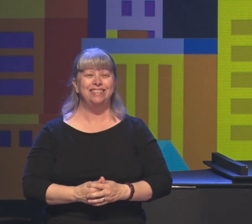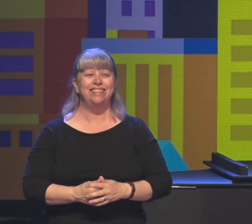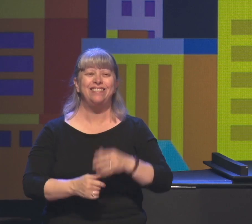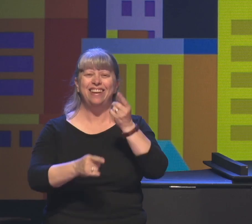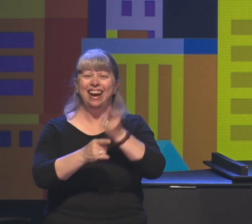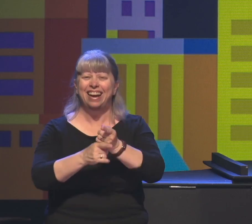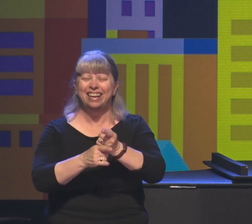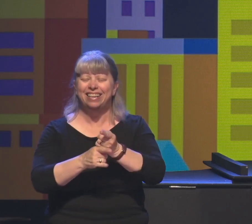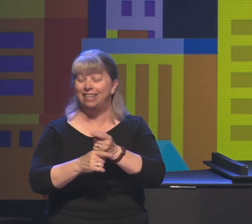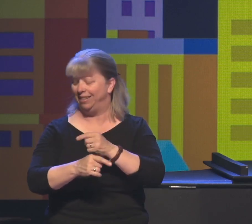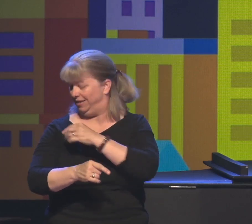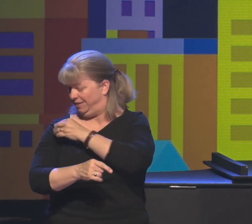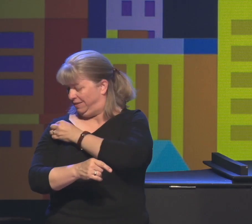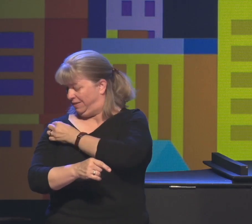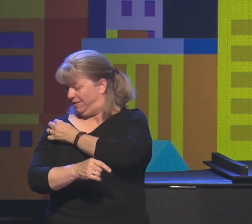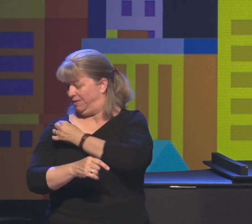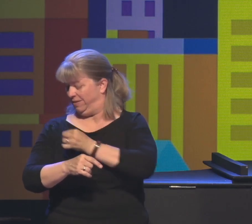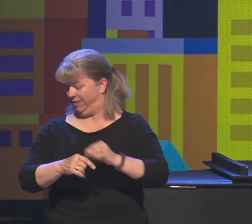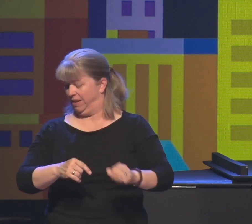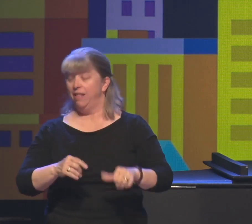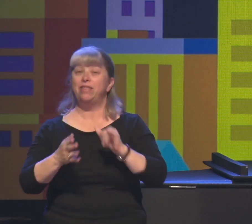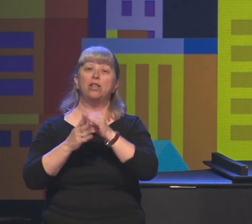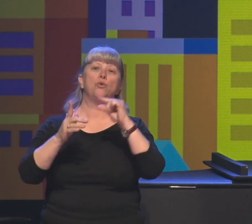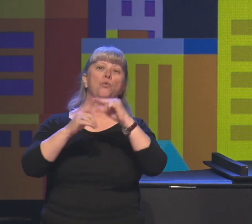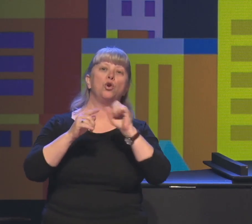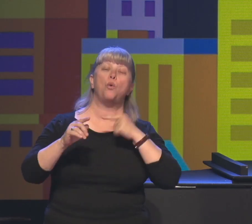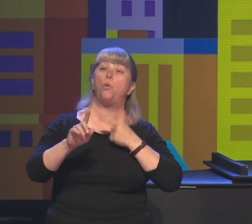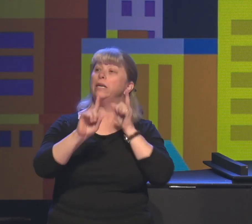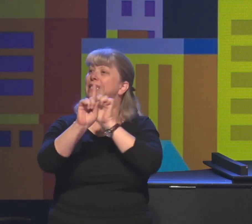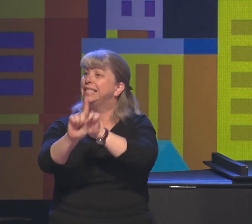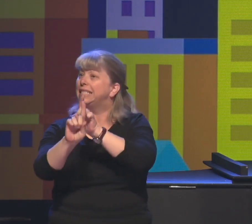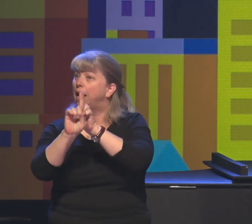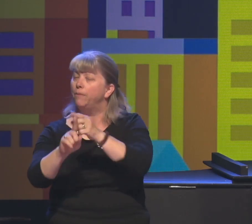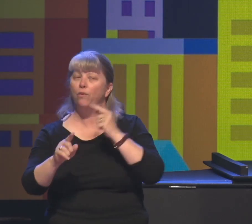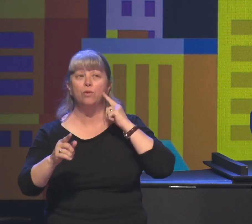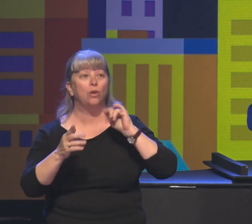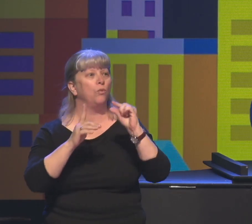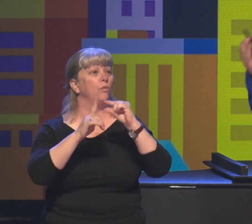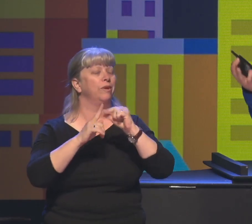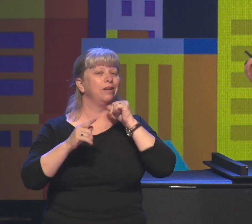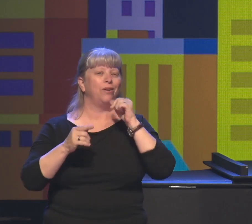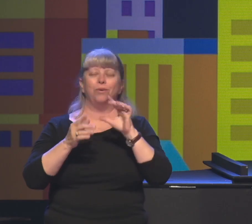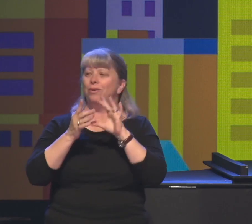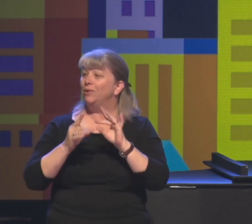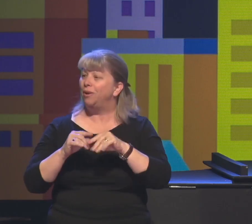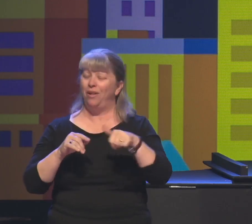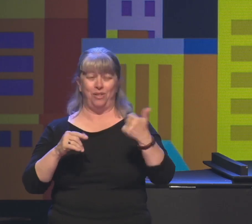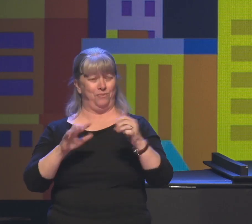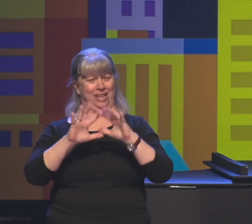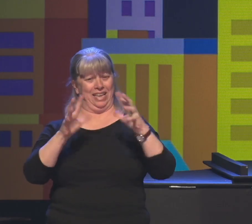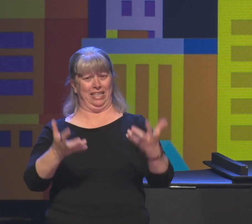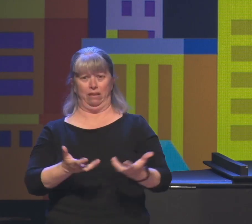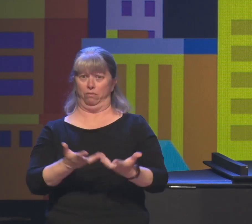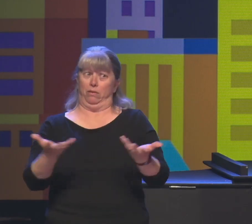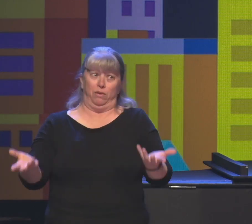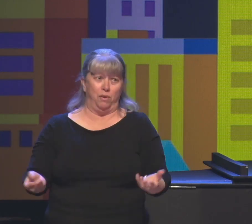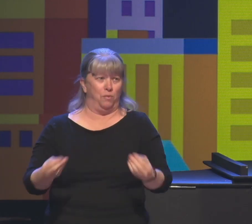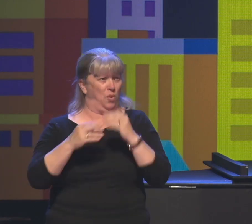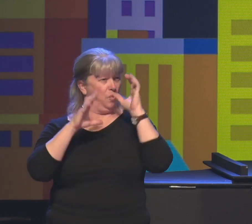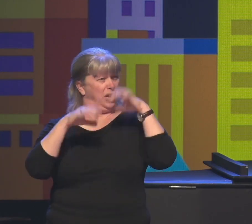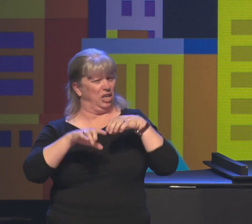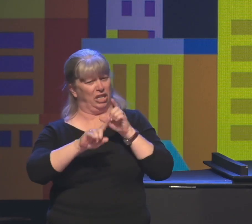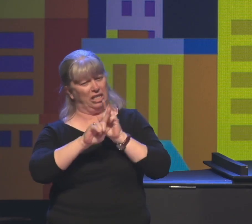Right? Spiritual growth, it's kind of a buzzword. Or discipleship, maybe you've heard this word that we don't use anyplace else on the planet, so it's even more weird,